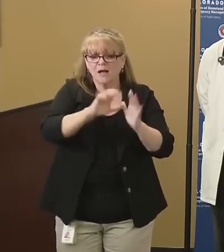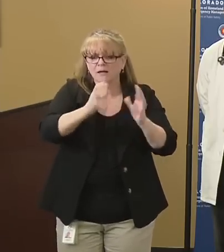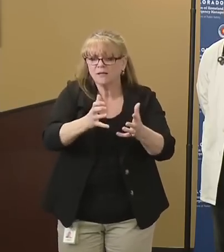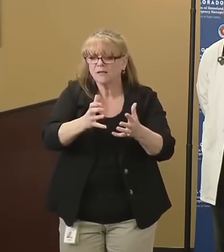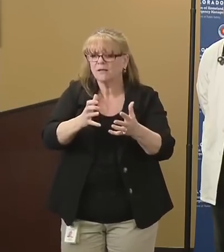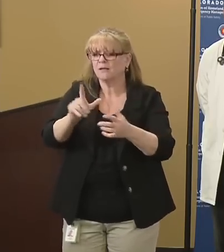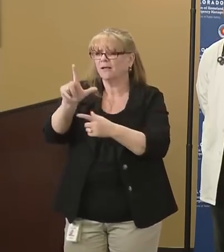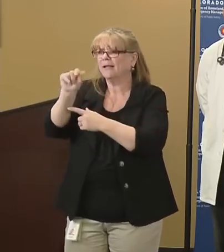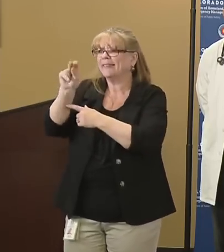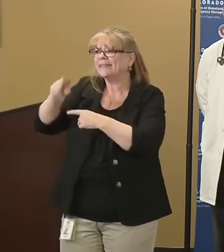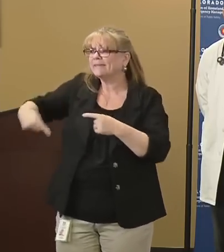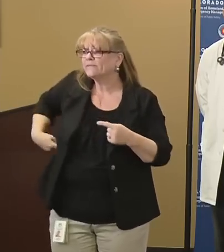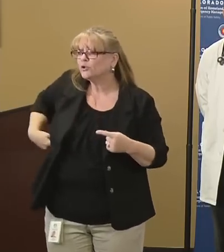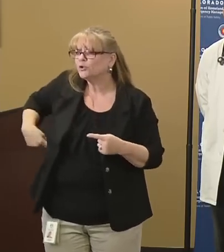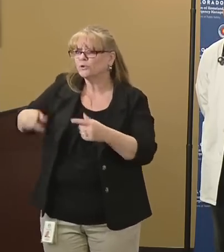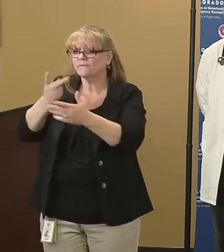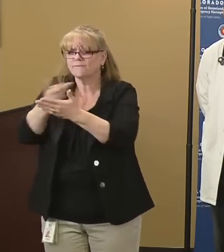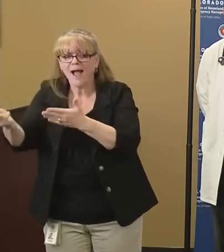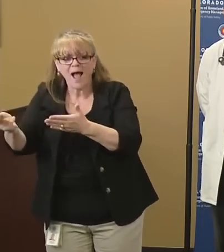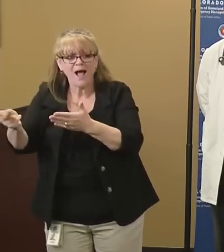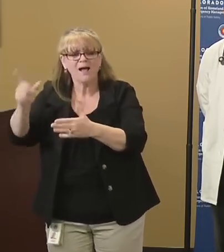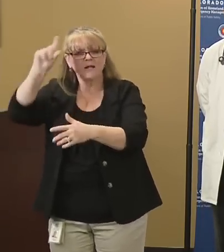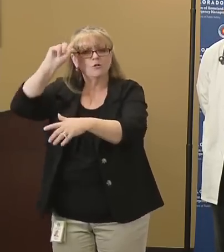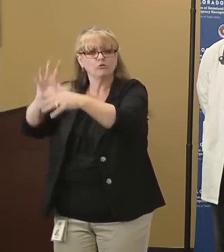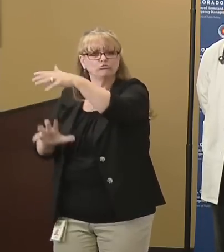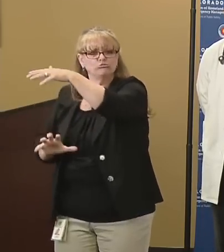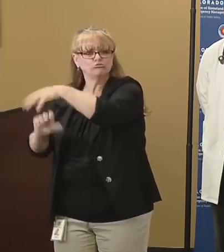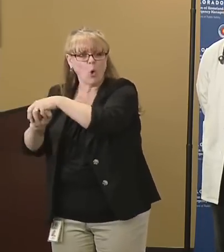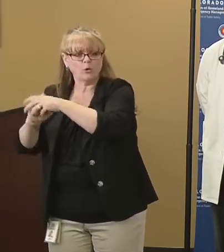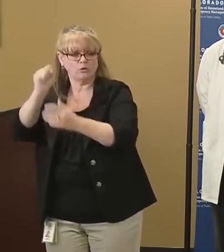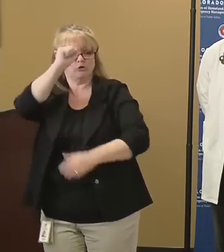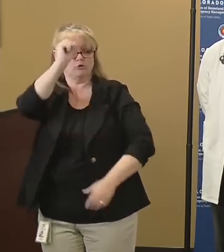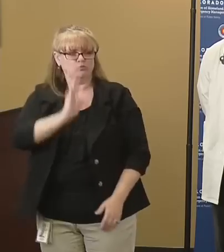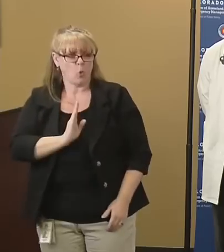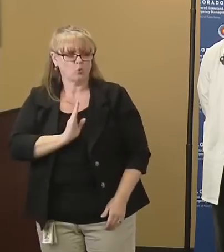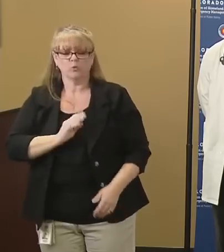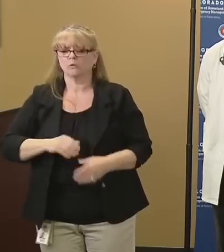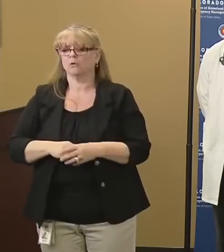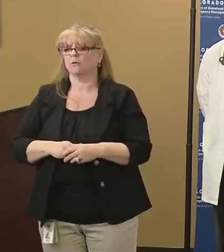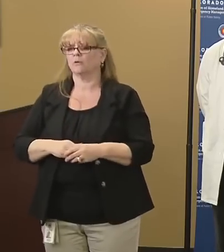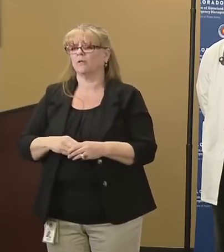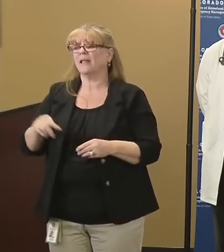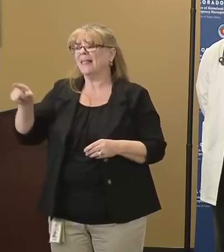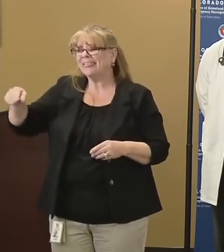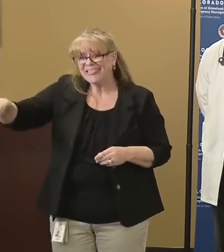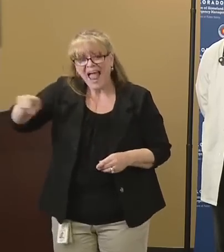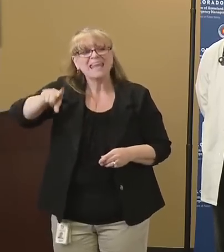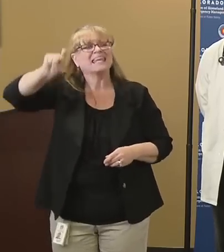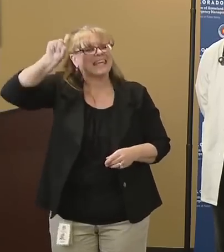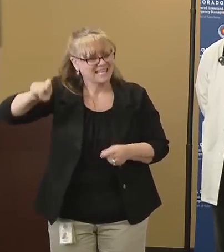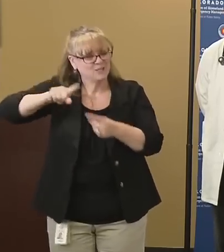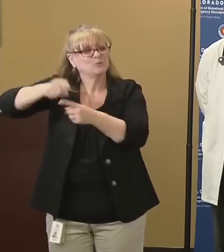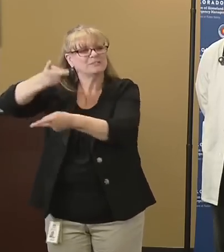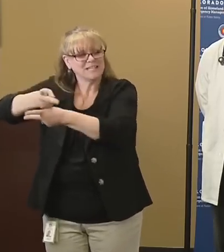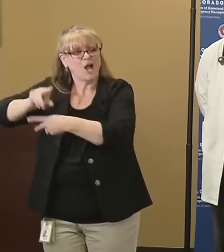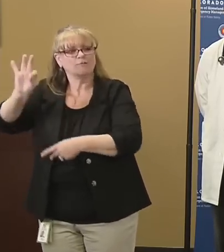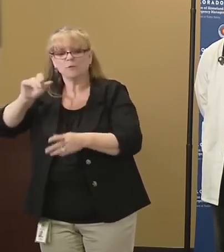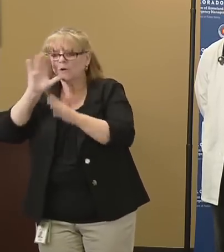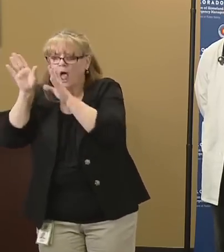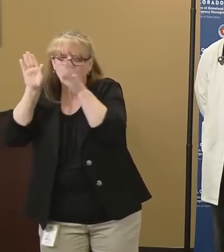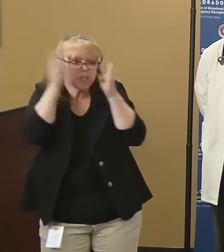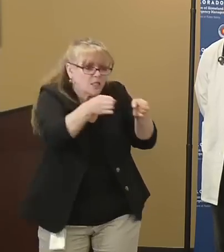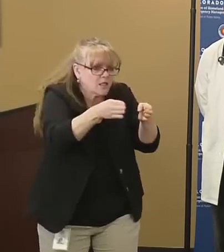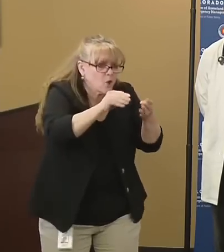still happening, and that takes up a lot of the beds. And we want to be able to continue to save people under those circumstances, too. There's going to need to be, emergency open